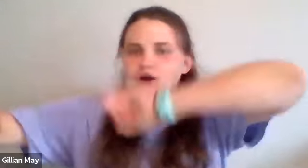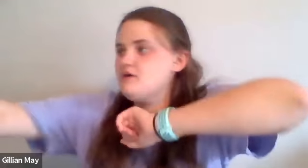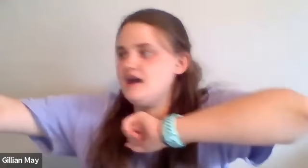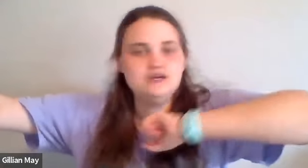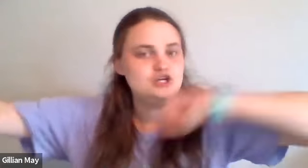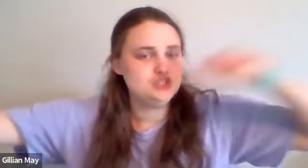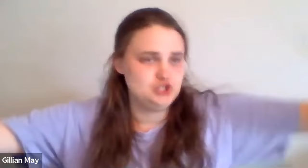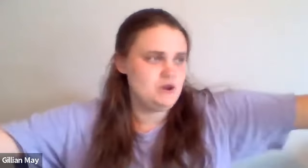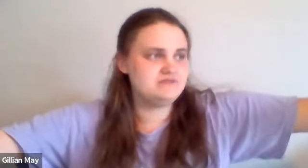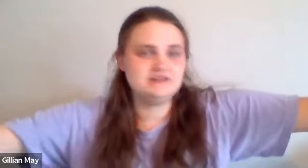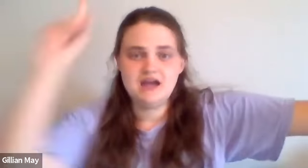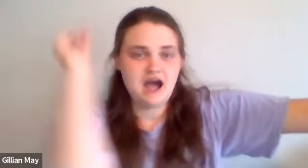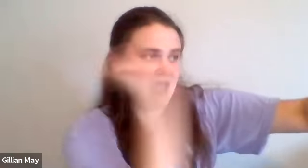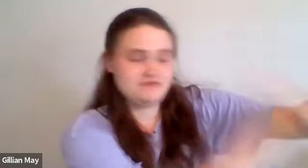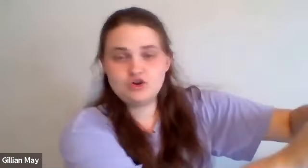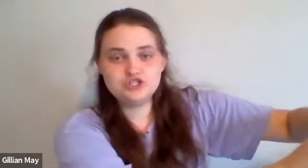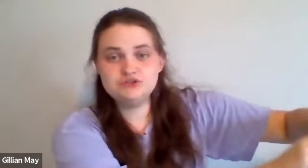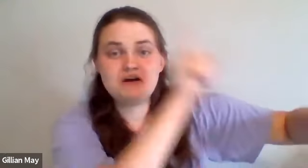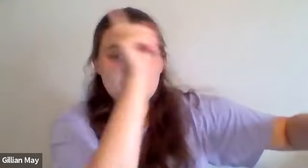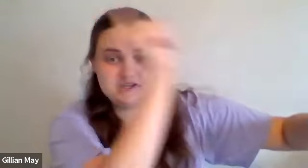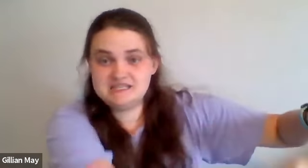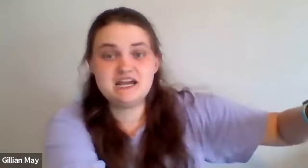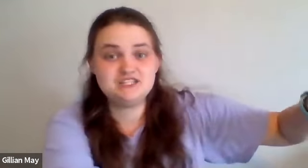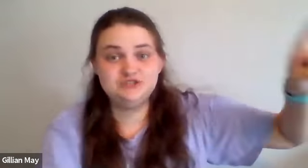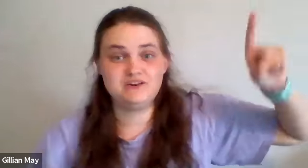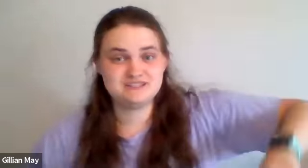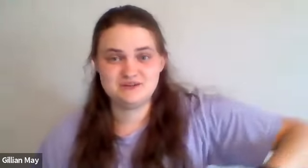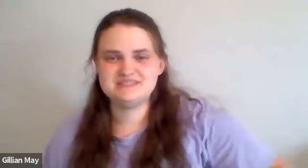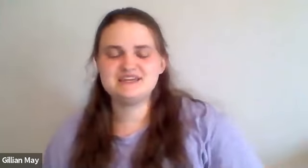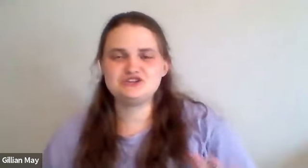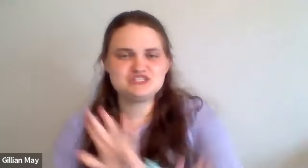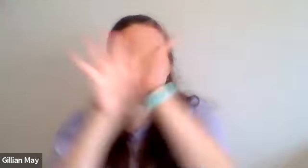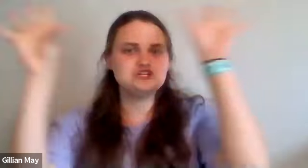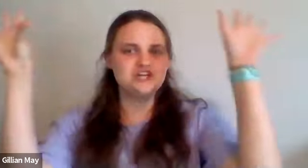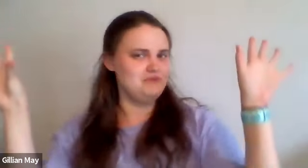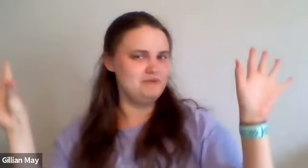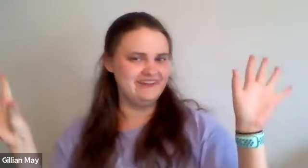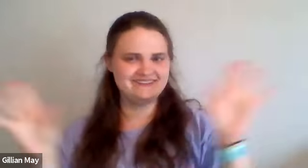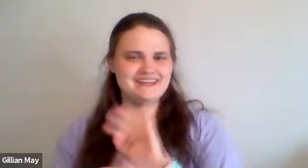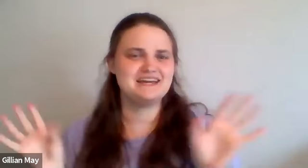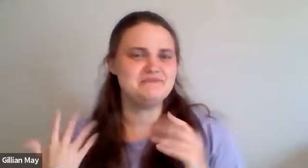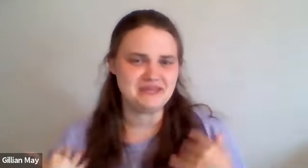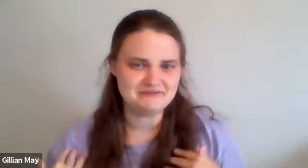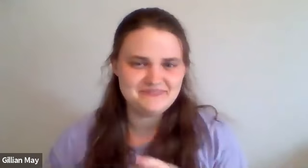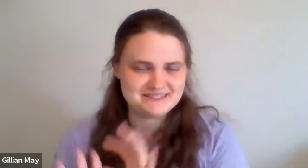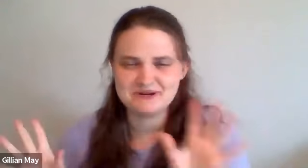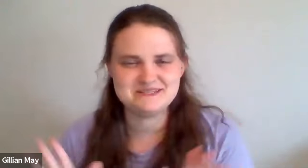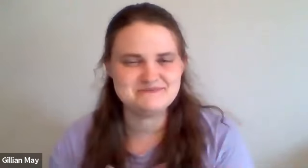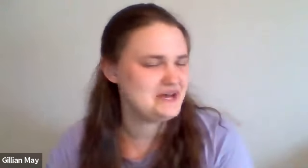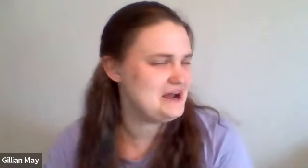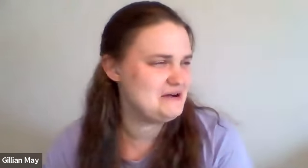okay, I haven't called you out. I'm going to say, yes, you did awesome. It's like your star shine. That's kind of me as a person. Mm-hmm.